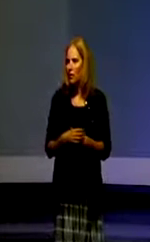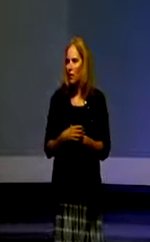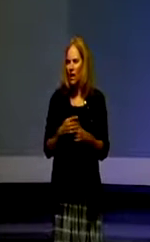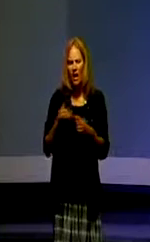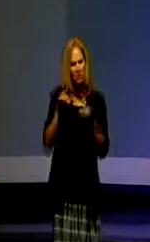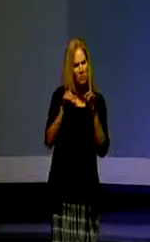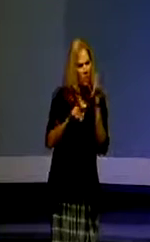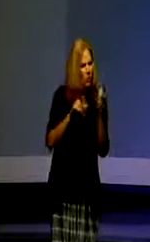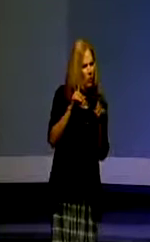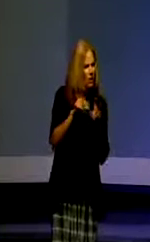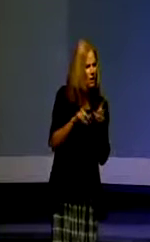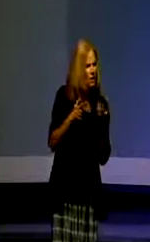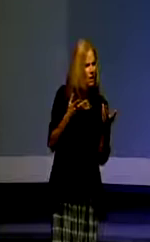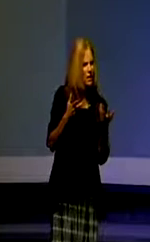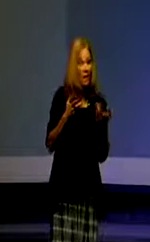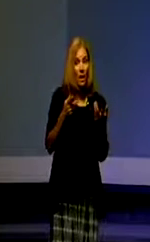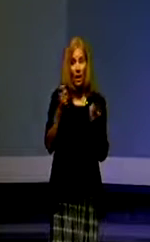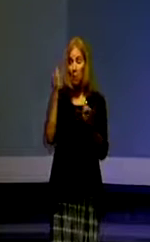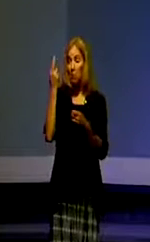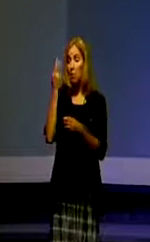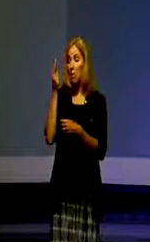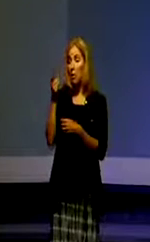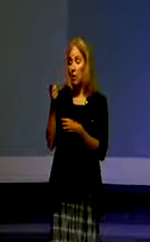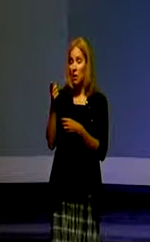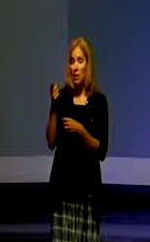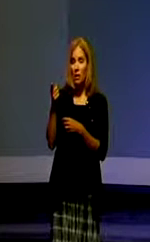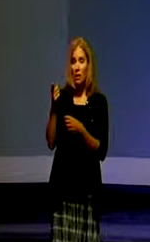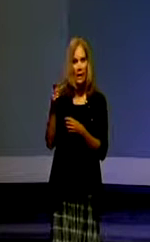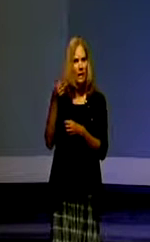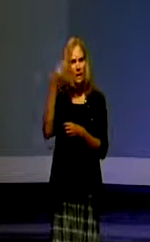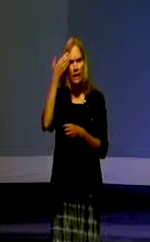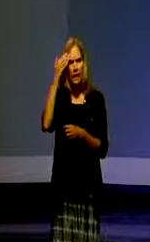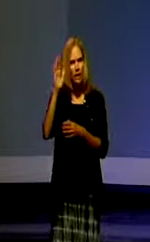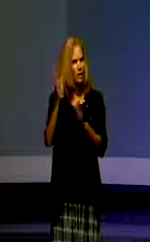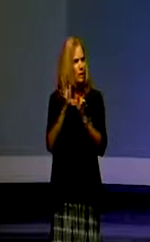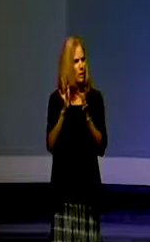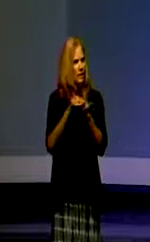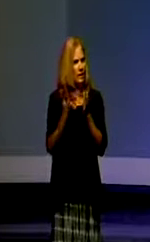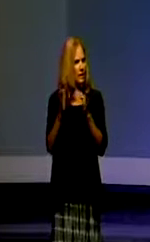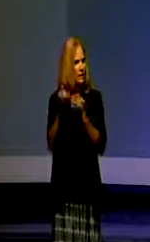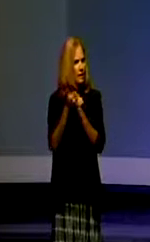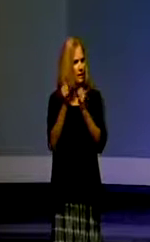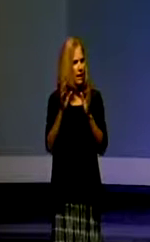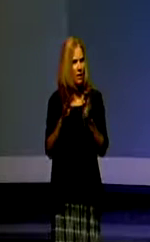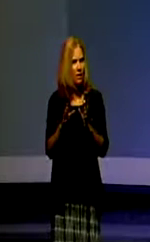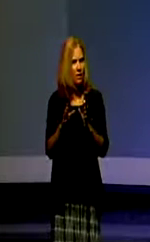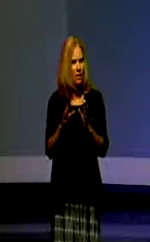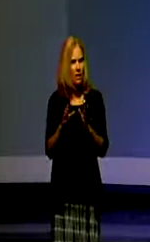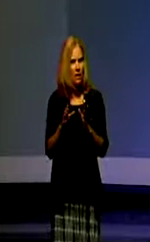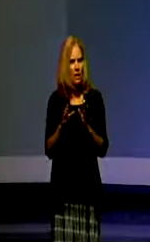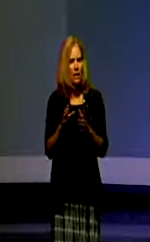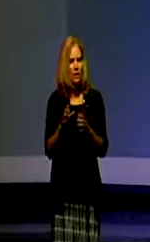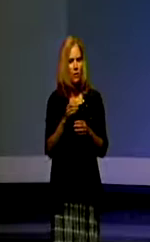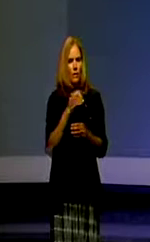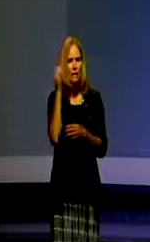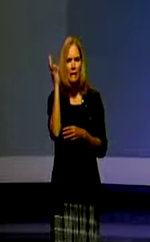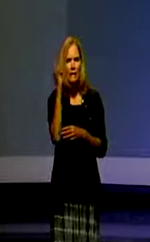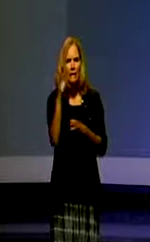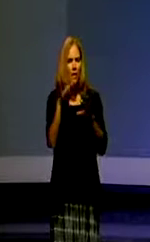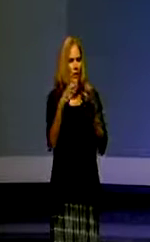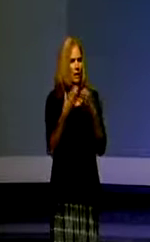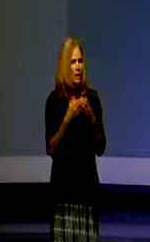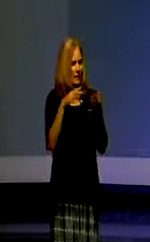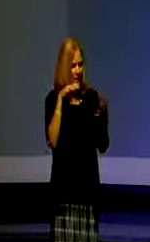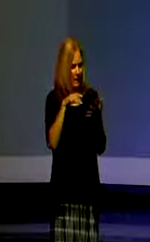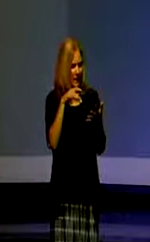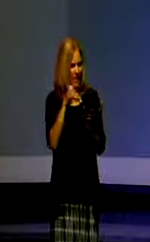I asked him a couple of questions and suddenly realized he didn't know Jesus as his Savior. He was in a seminary class studying